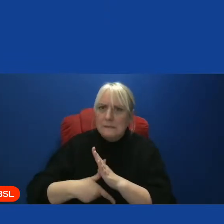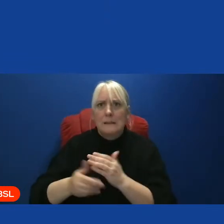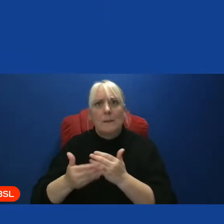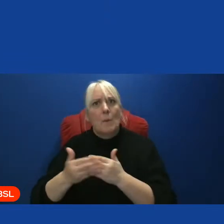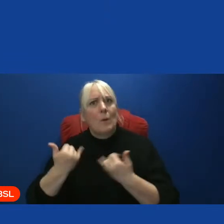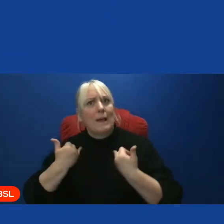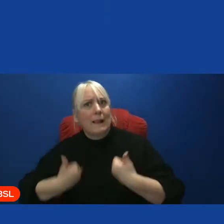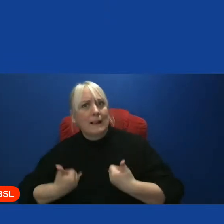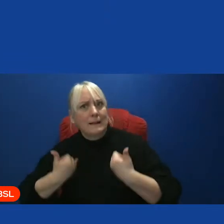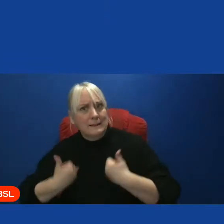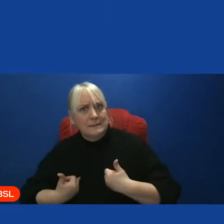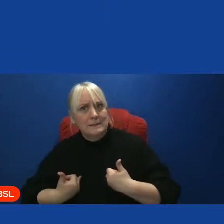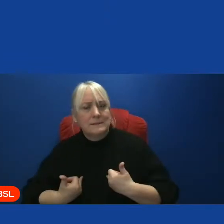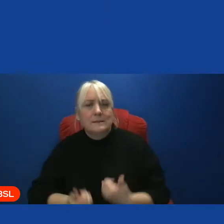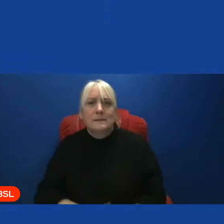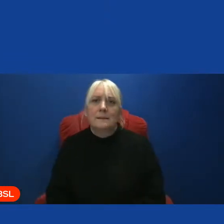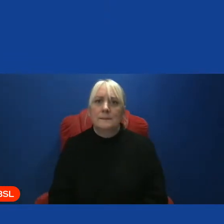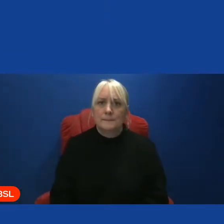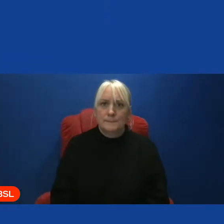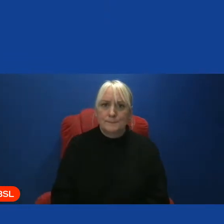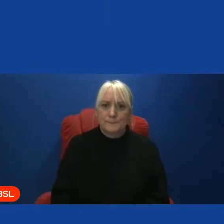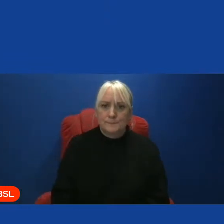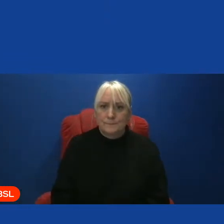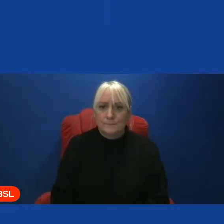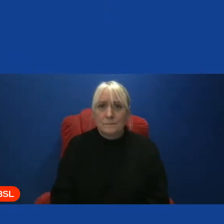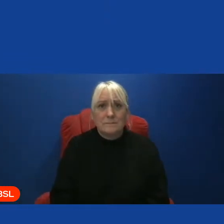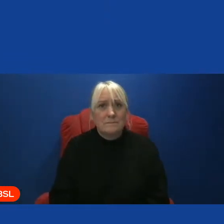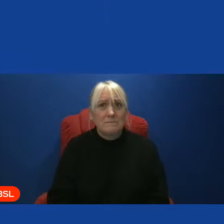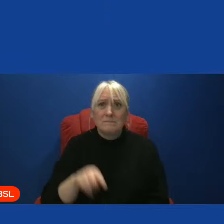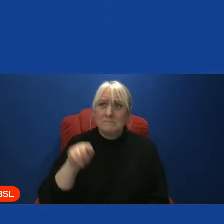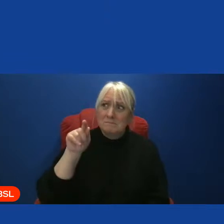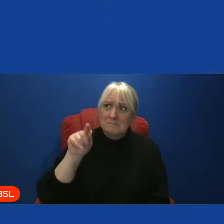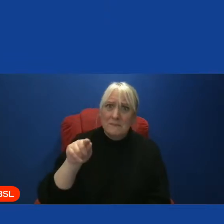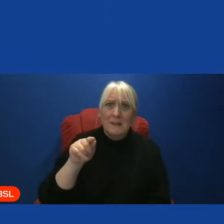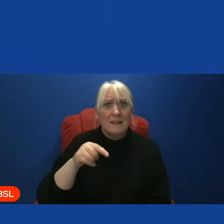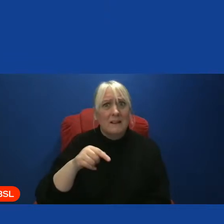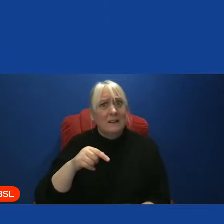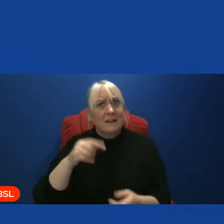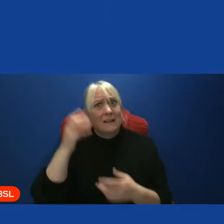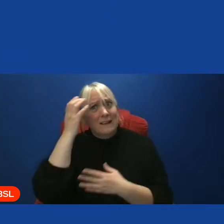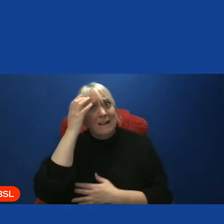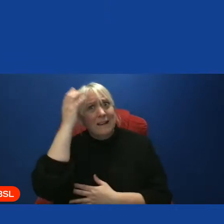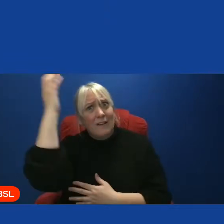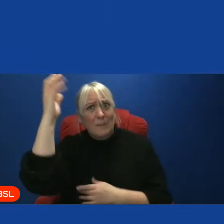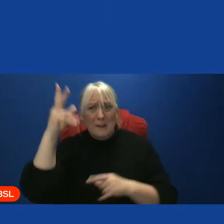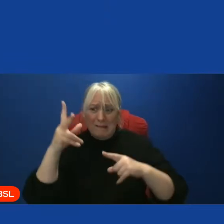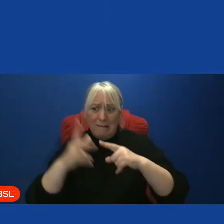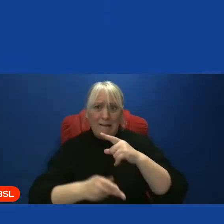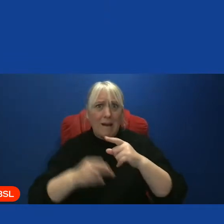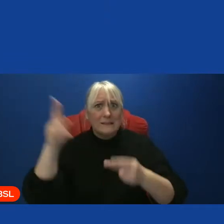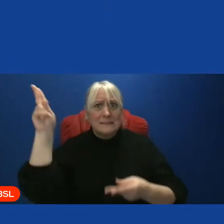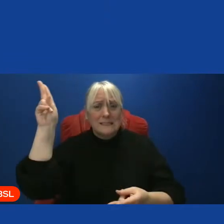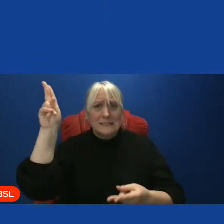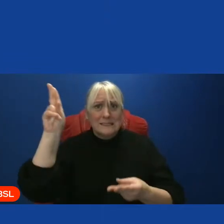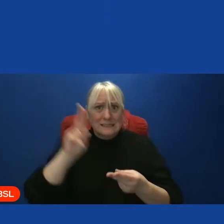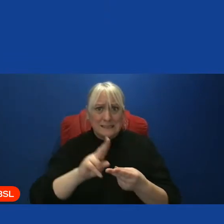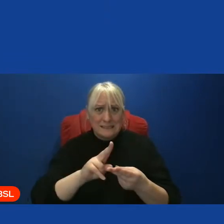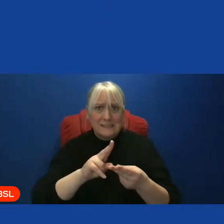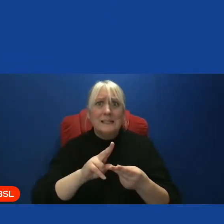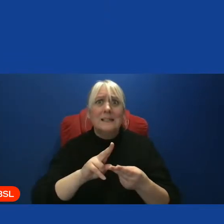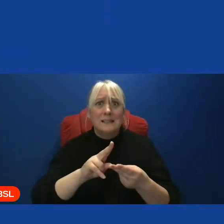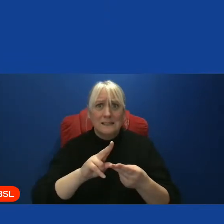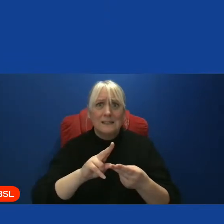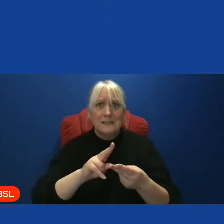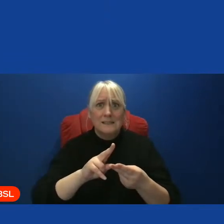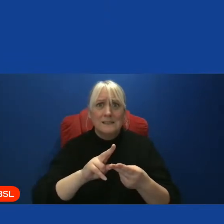So whilst these most draconian are the most draconian cuts yet, in some